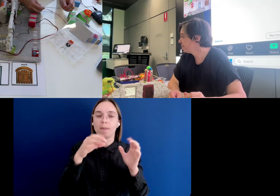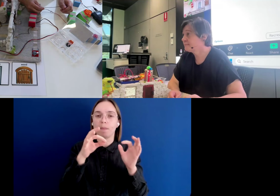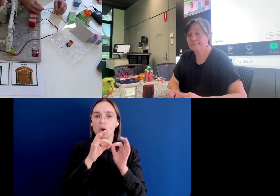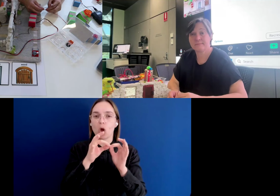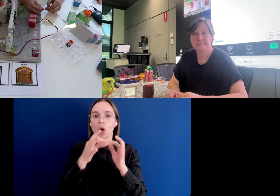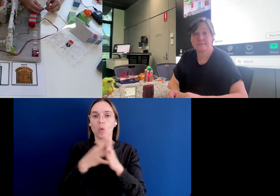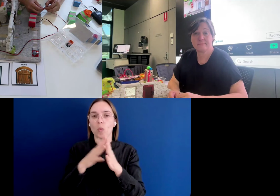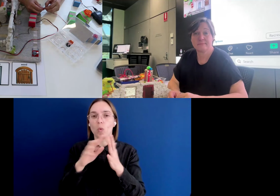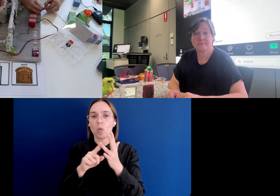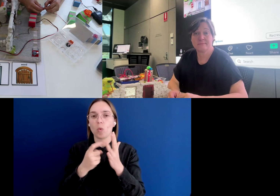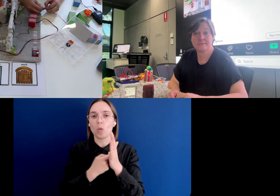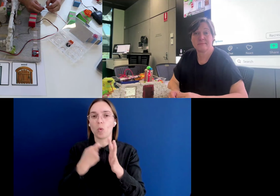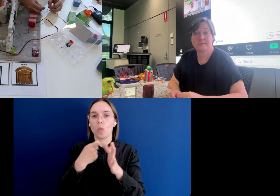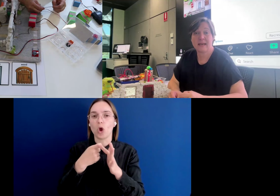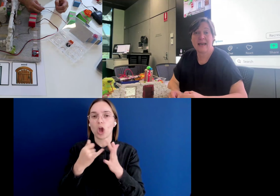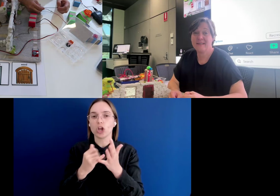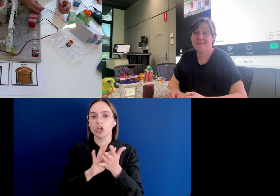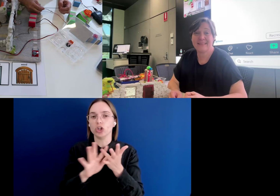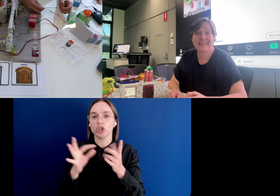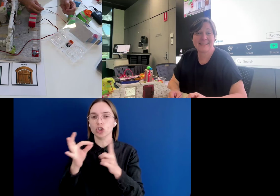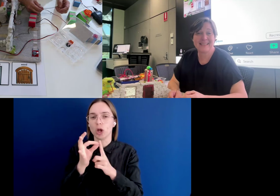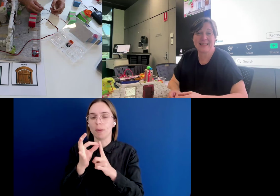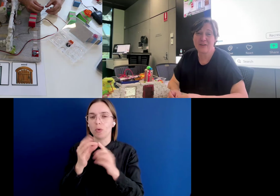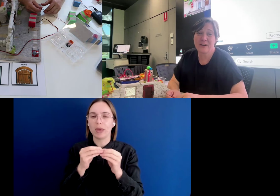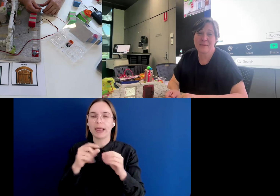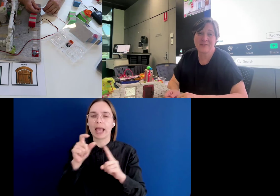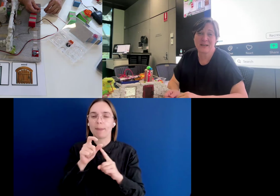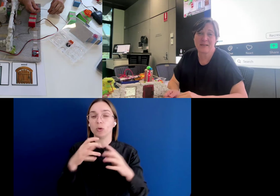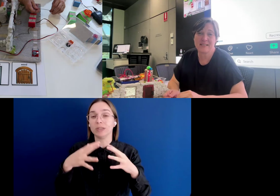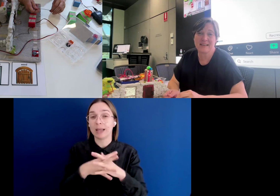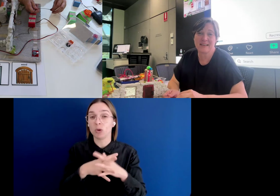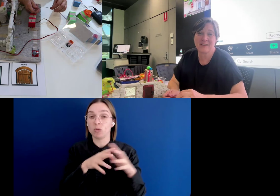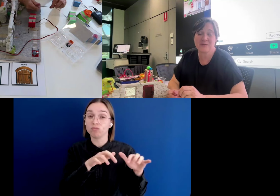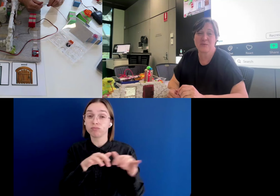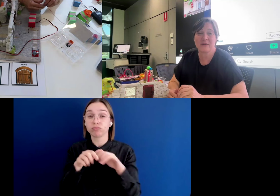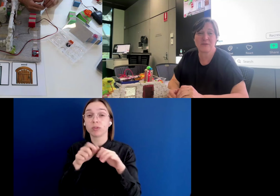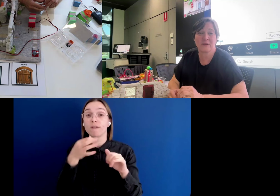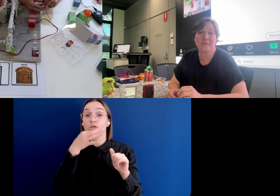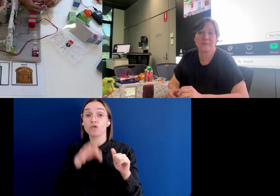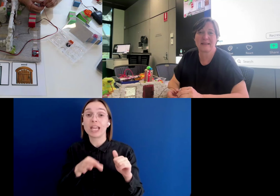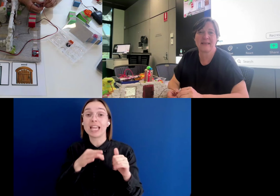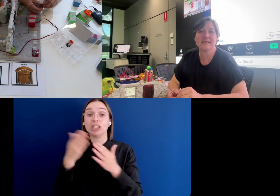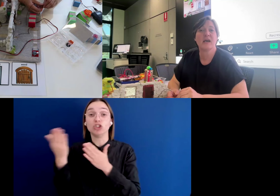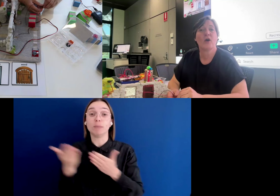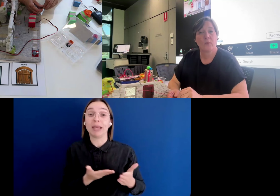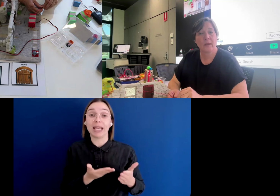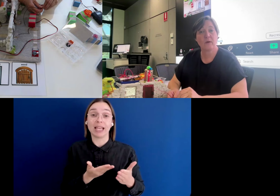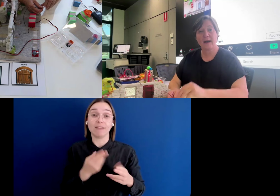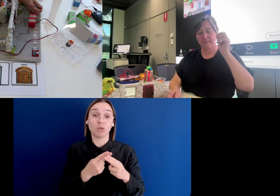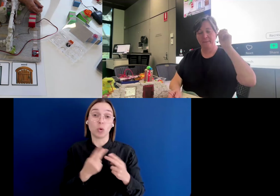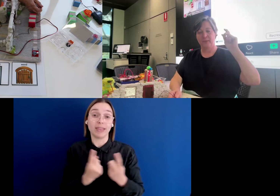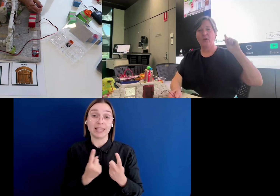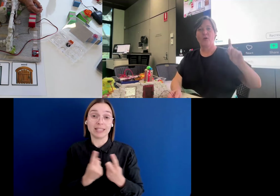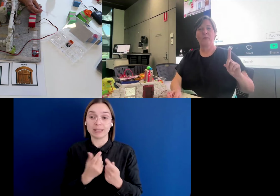It's all good. It just don't close the breakout rooms. And that's it. Thank you very much for coming today. It was wonderful. And please,